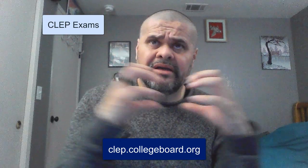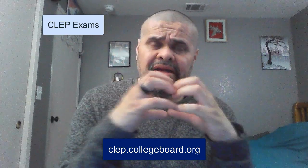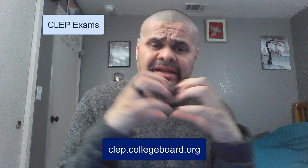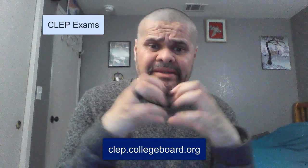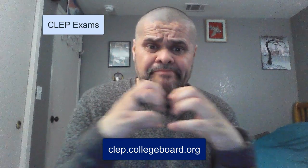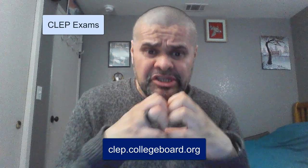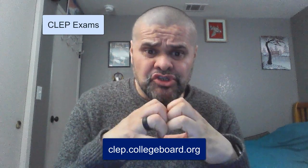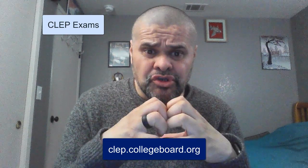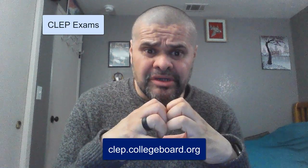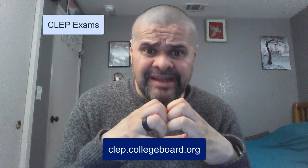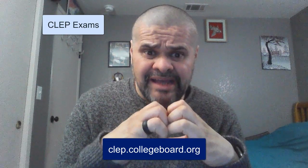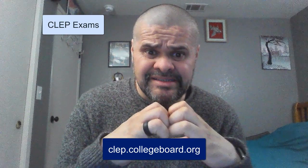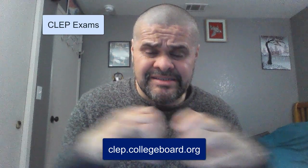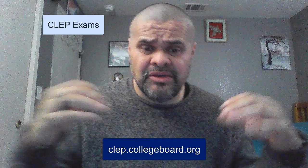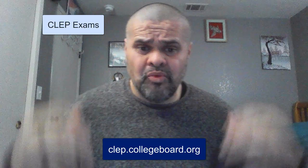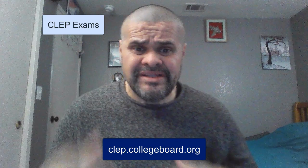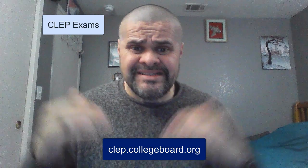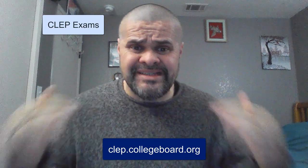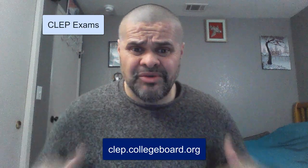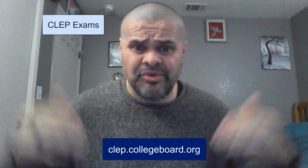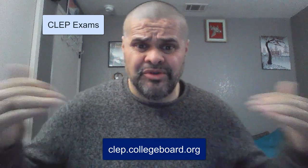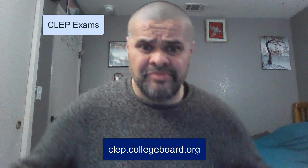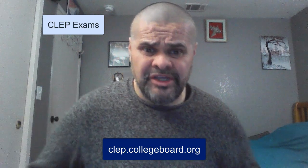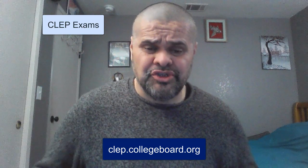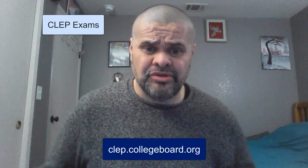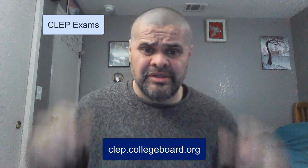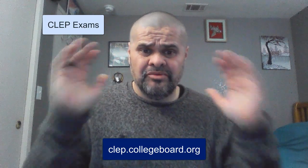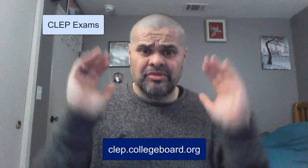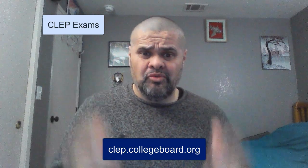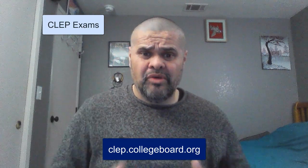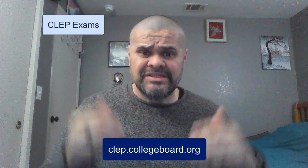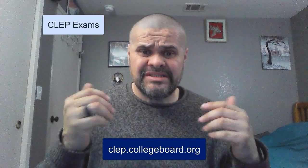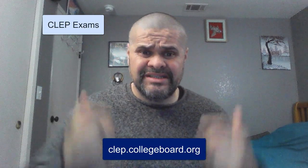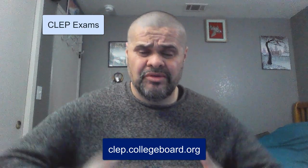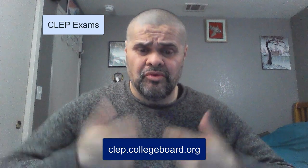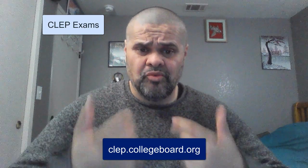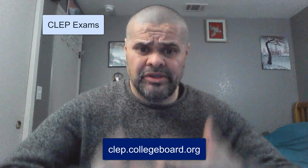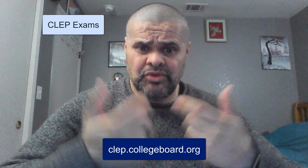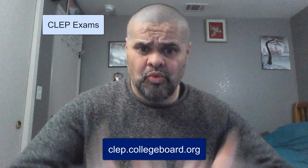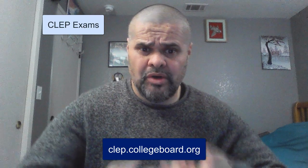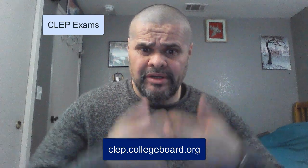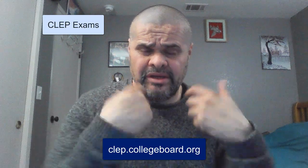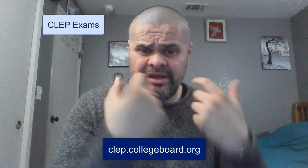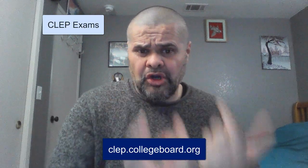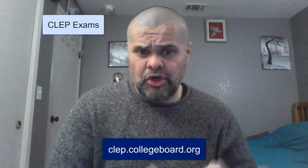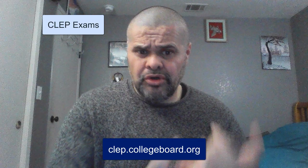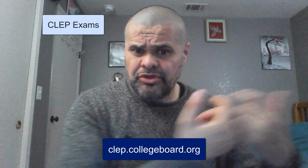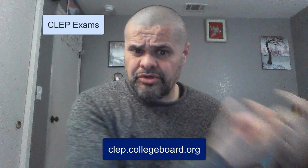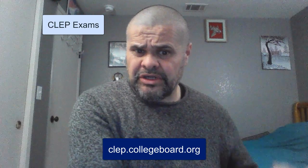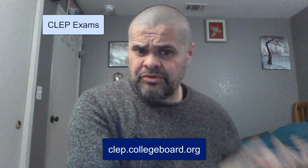Kind of like the major classes, the ones dealing with your major, the ones dealing with what you want to earn your